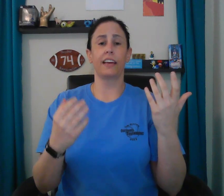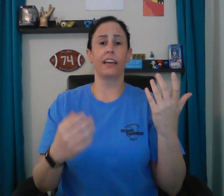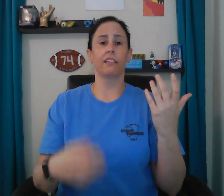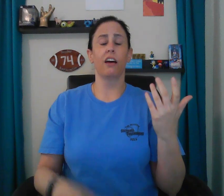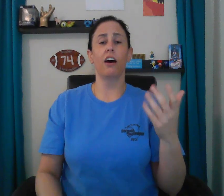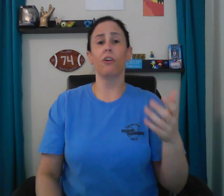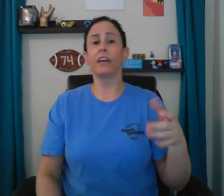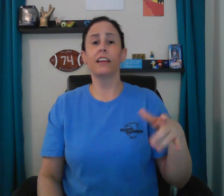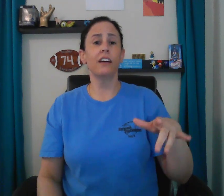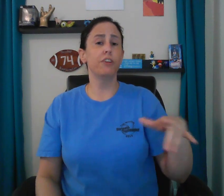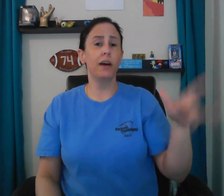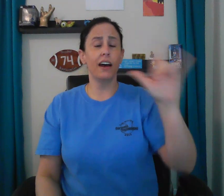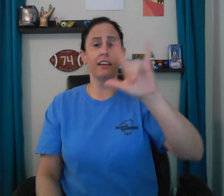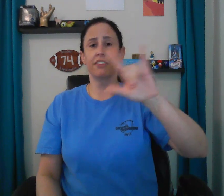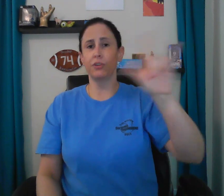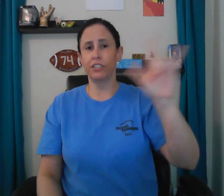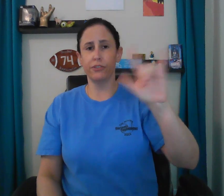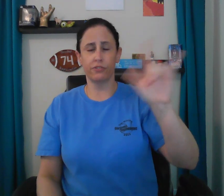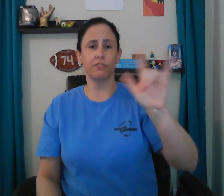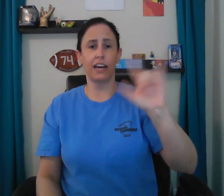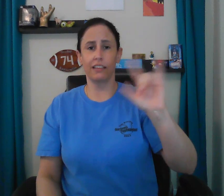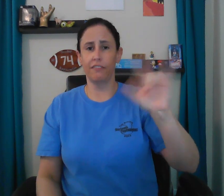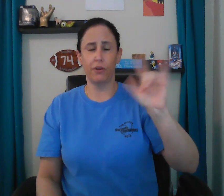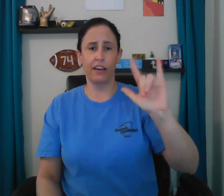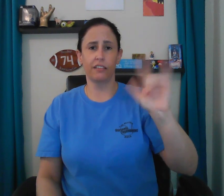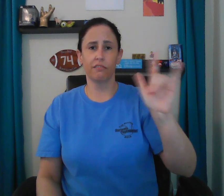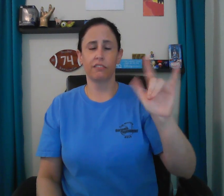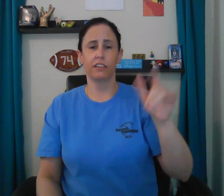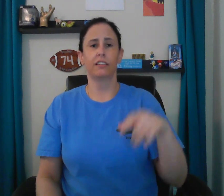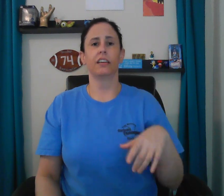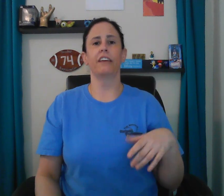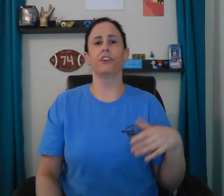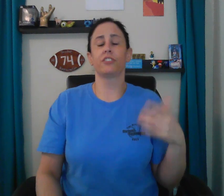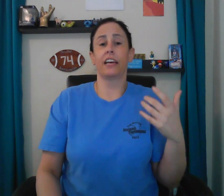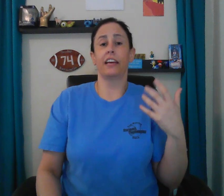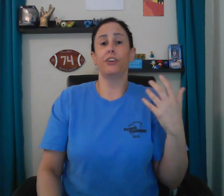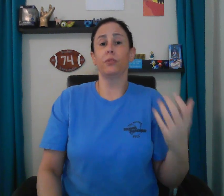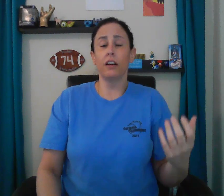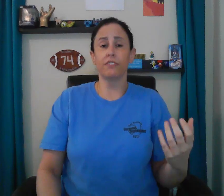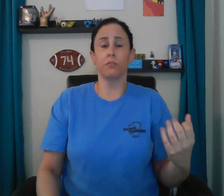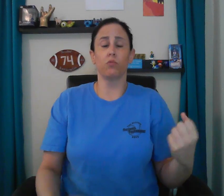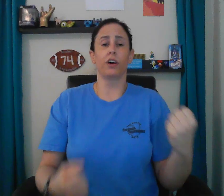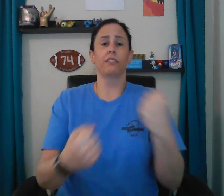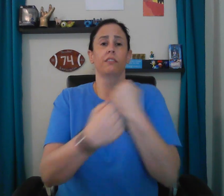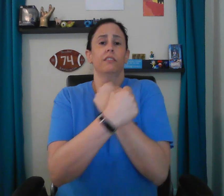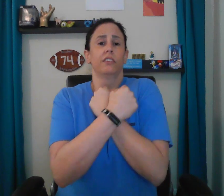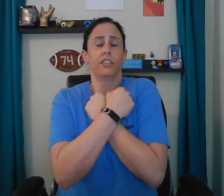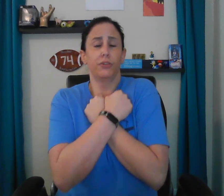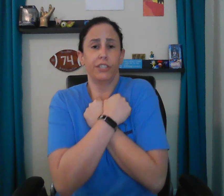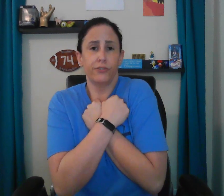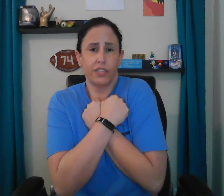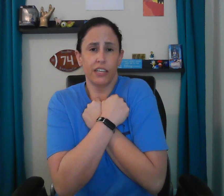saying, oh, okay, love you, bye, you would use the I love you hand. If you're saying you love someone, you would use